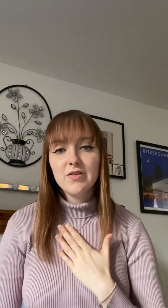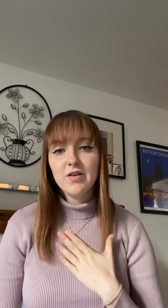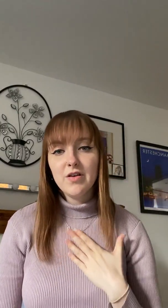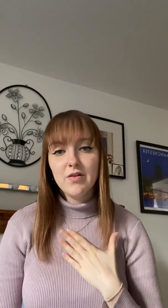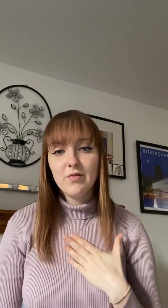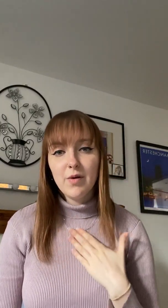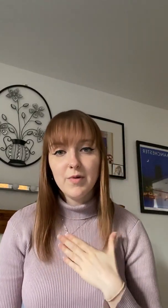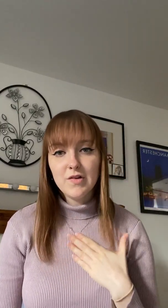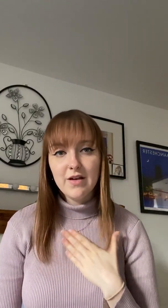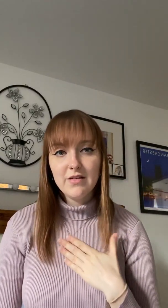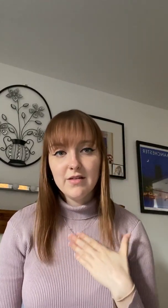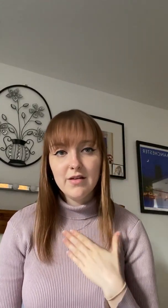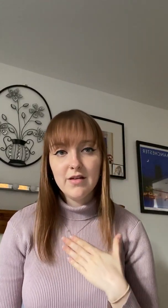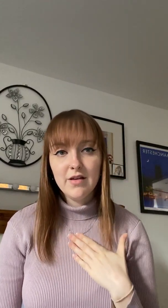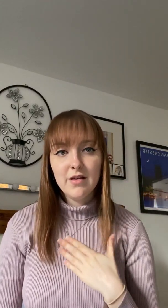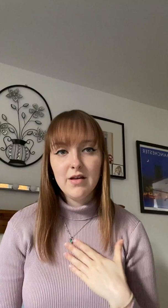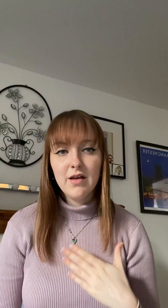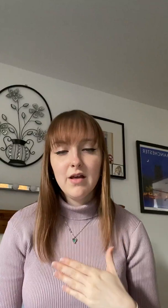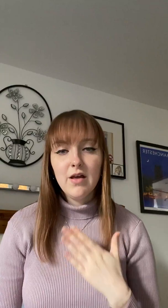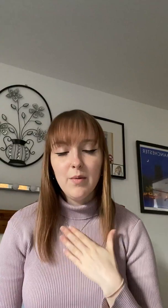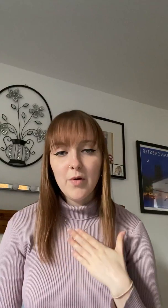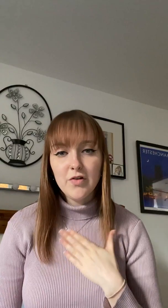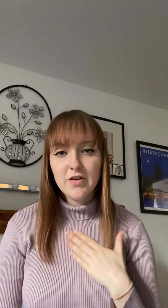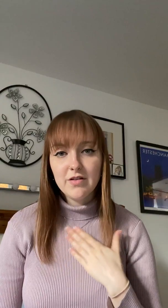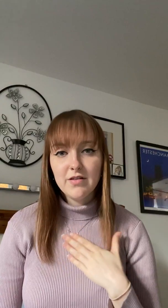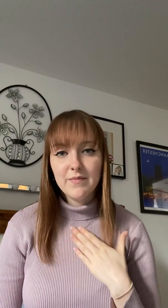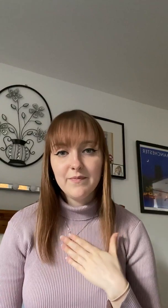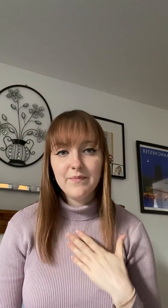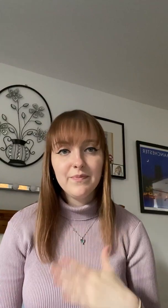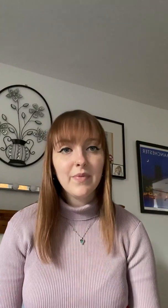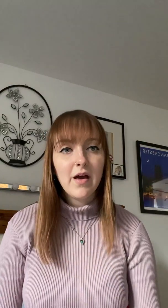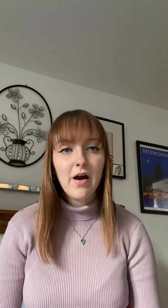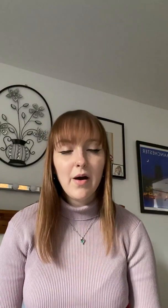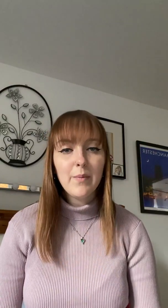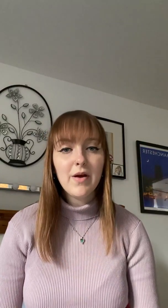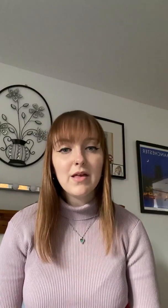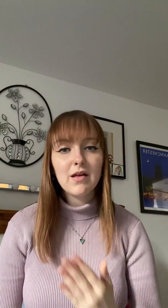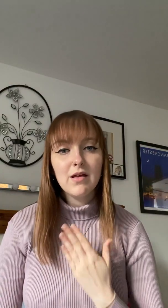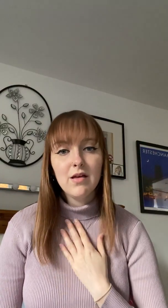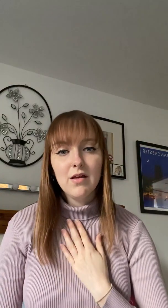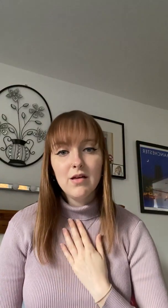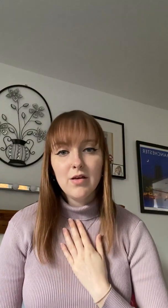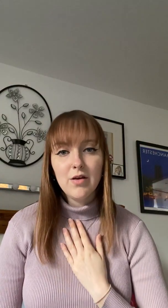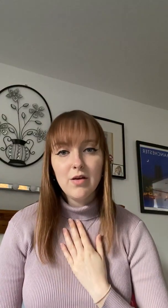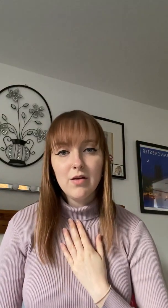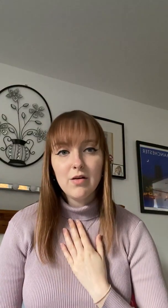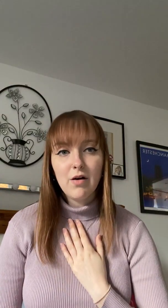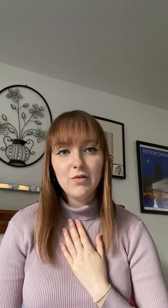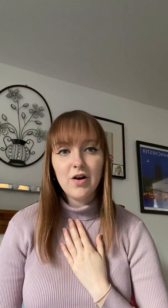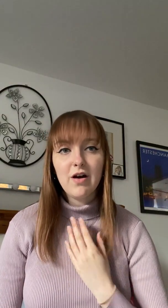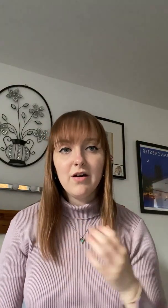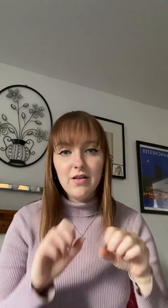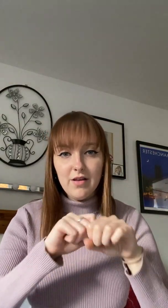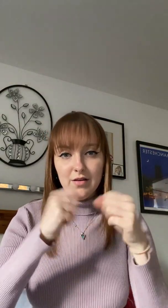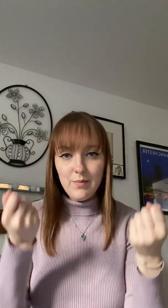Emotions, you rub your chest. Emotions. Heartbreak, you hold your heart and then